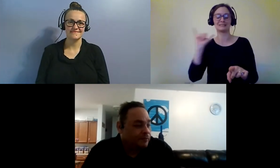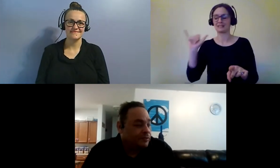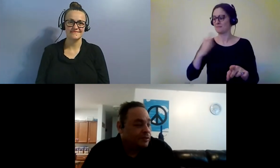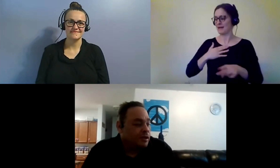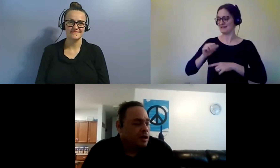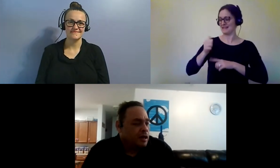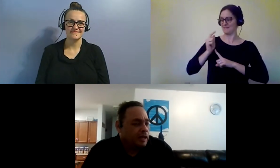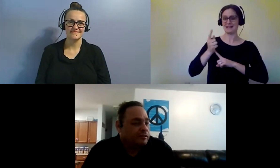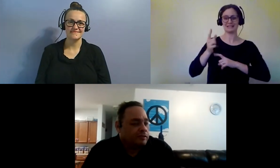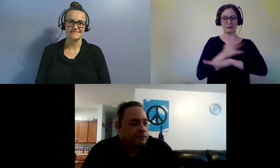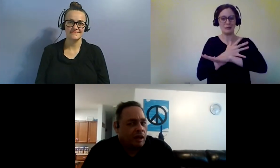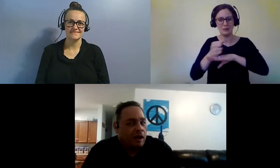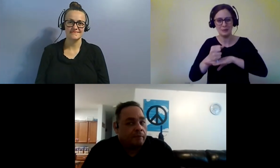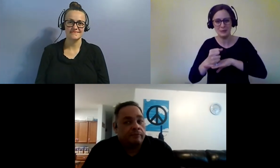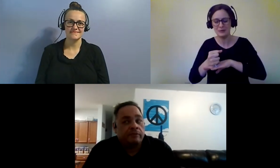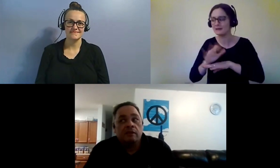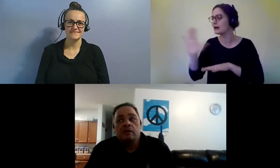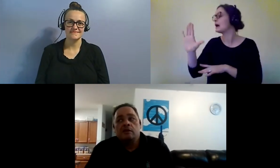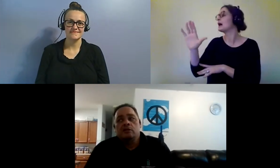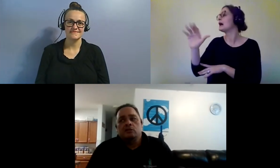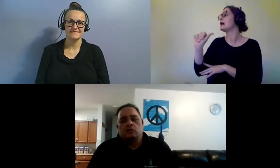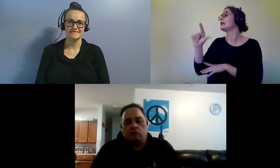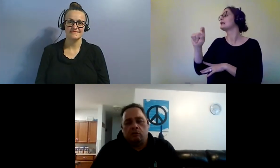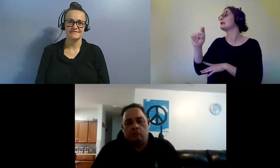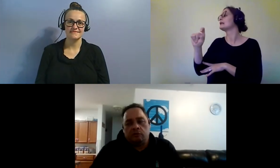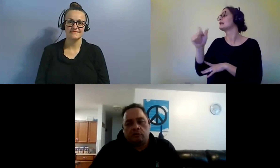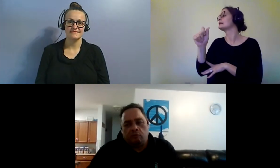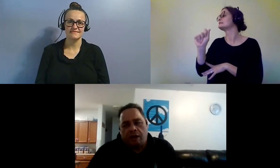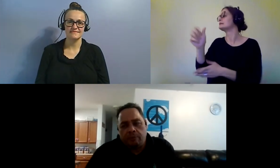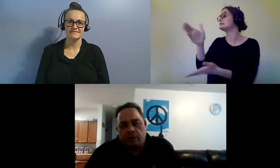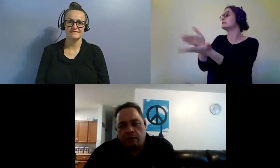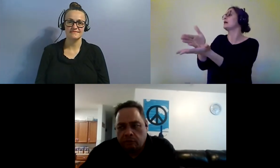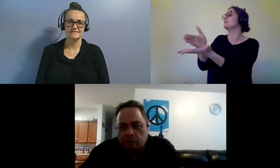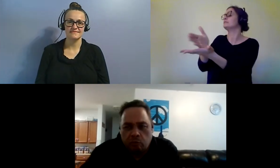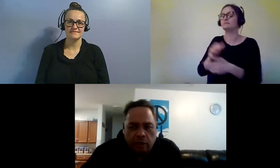up. Alexa, stop. So to wrap it up real quick,